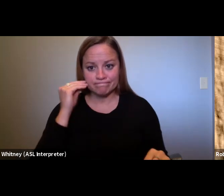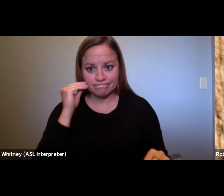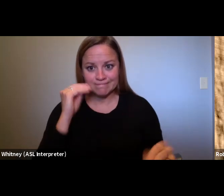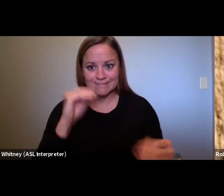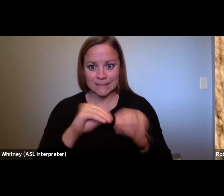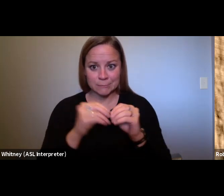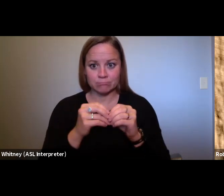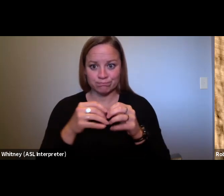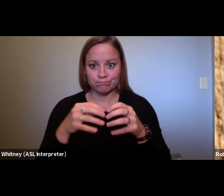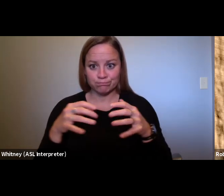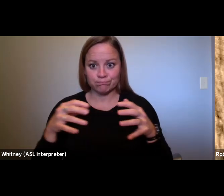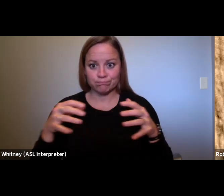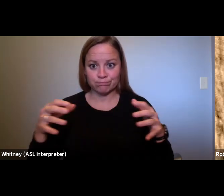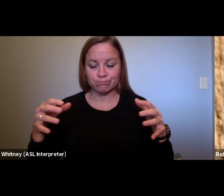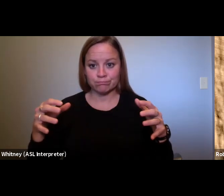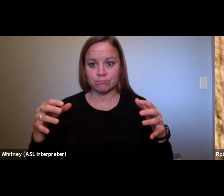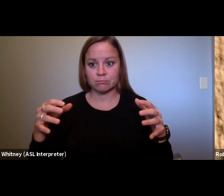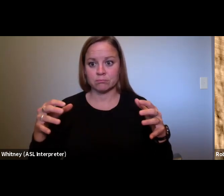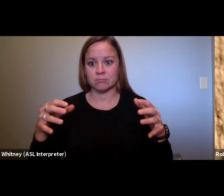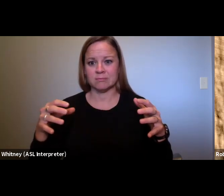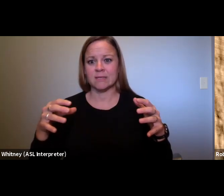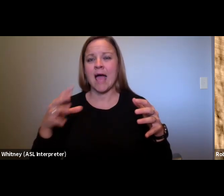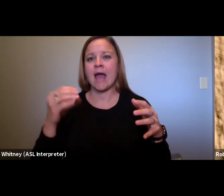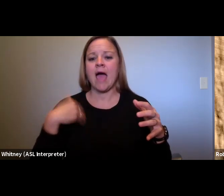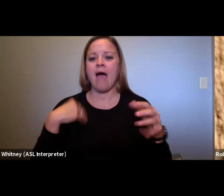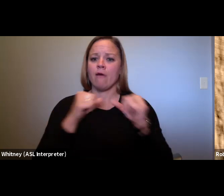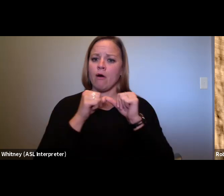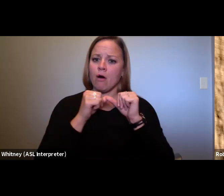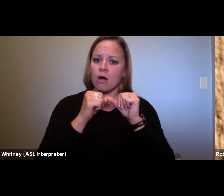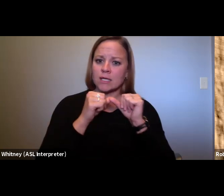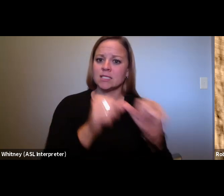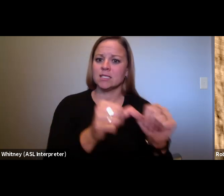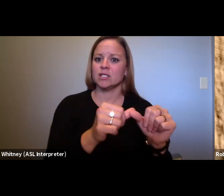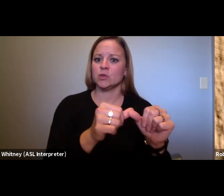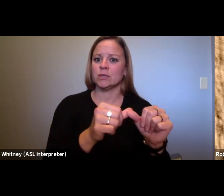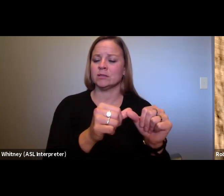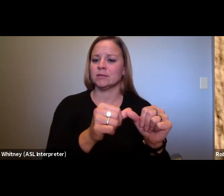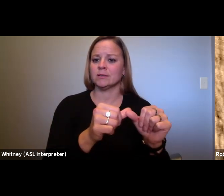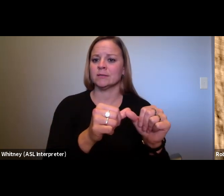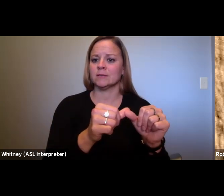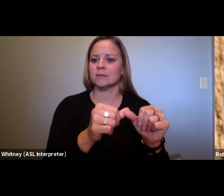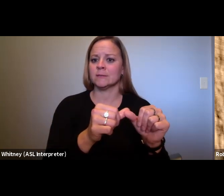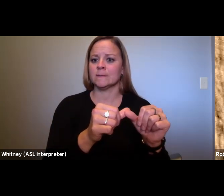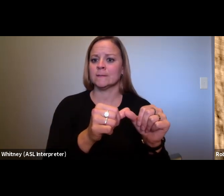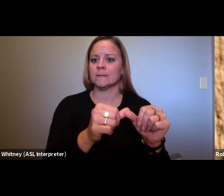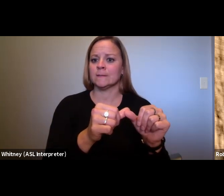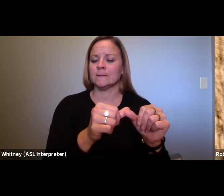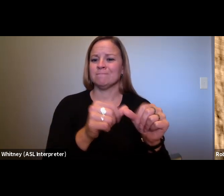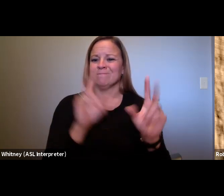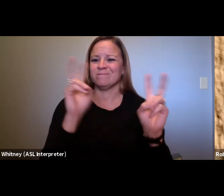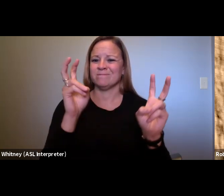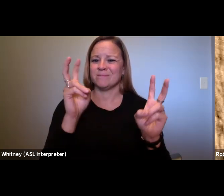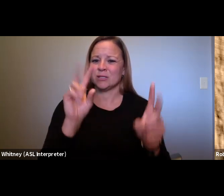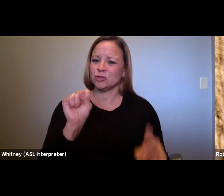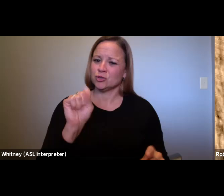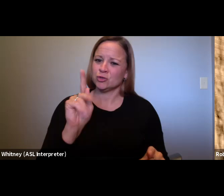their metro area, there are these ongoing and continuous sweeps that forces people who are